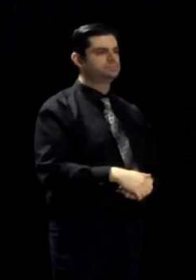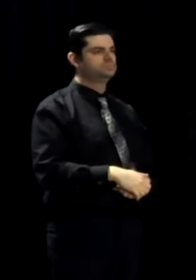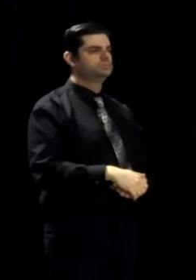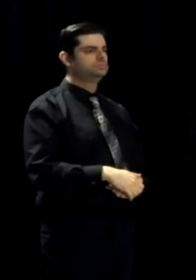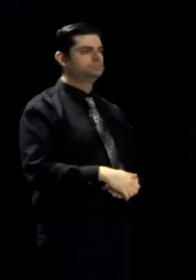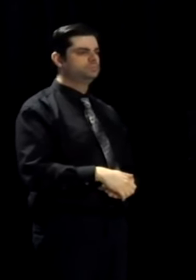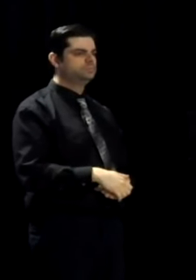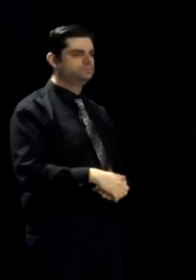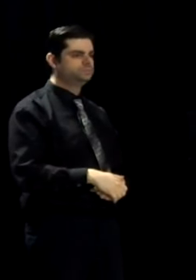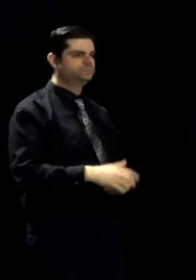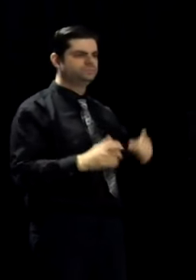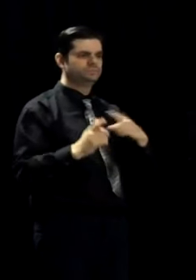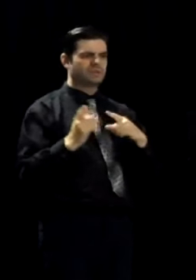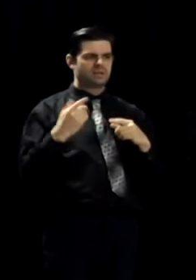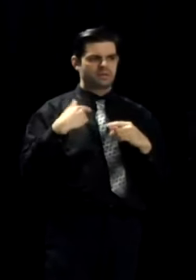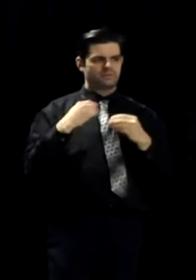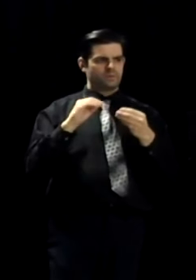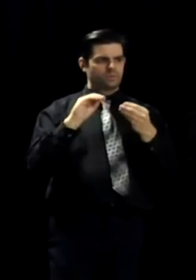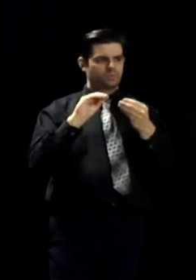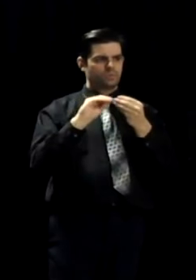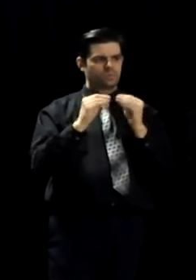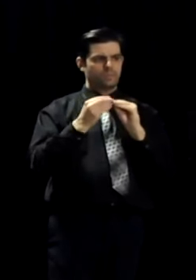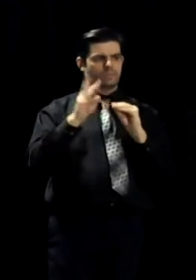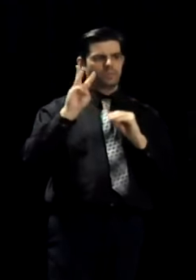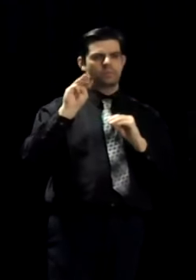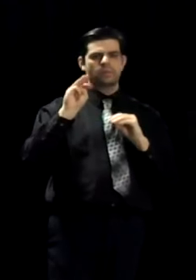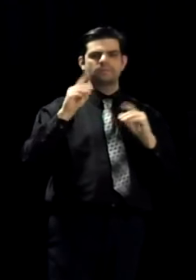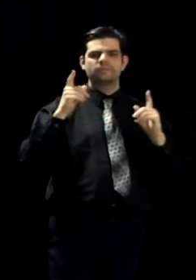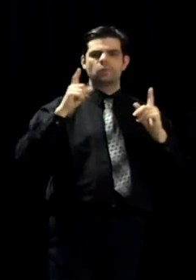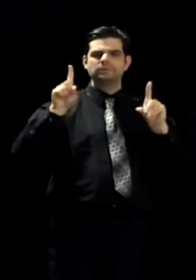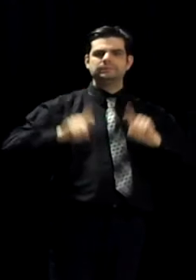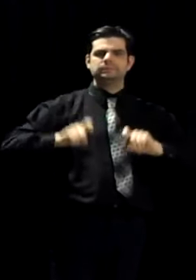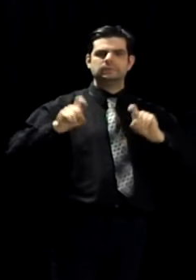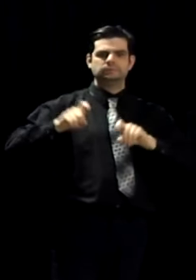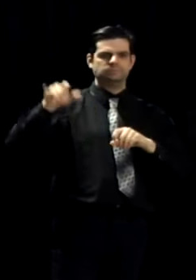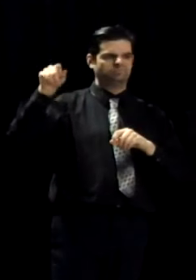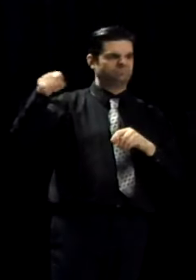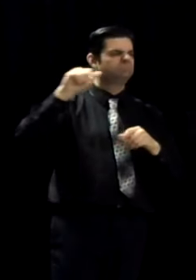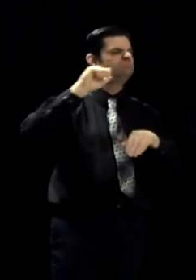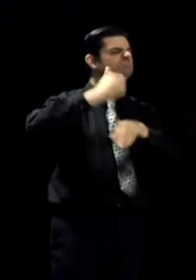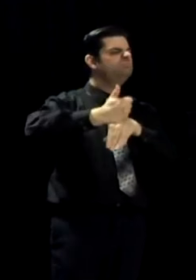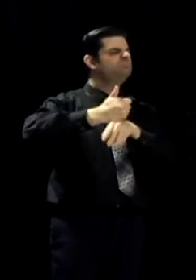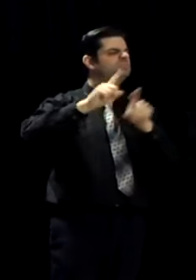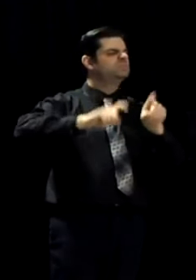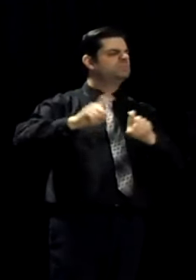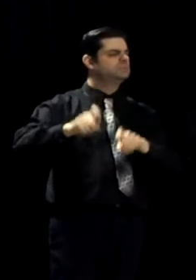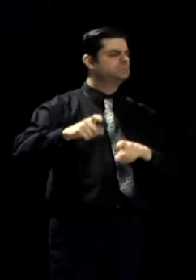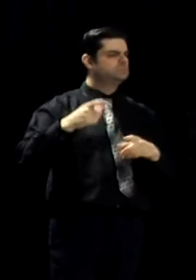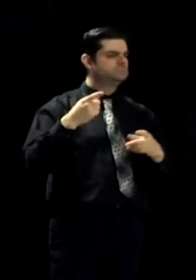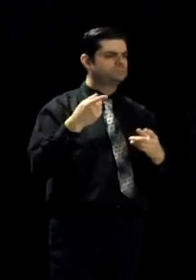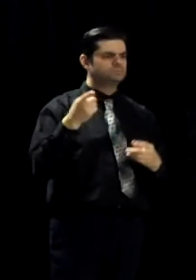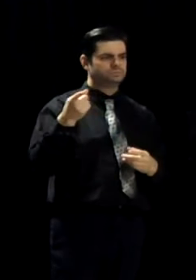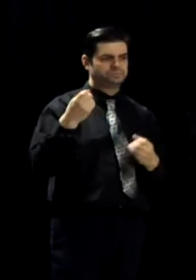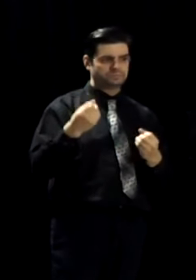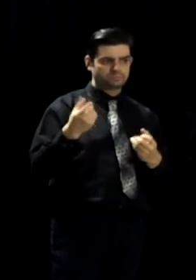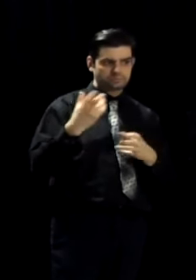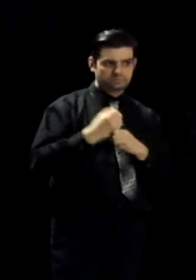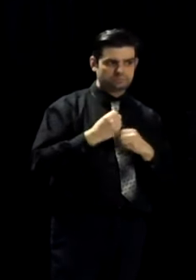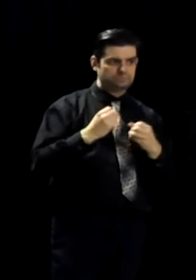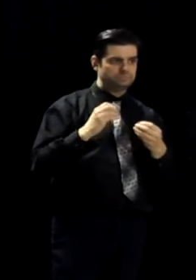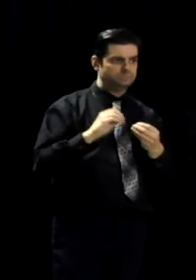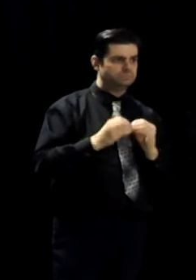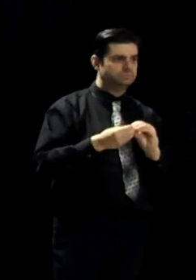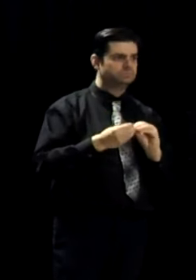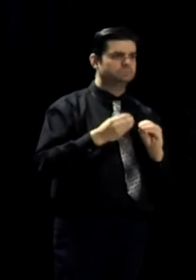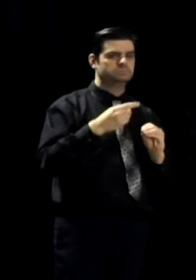robust testing for nursing home facilities, patients, and then also the employees as well. We received